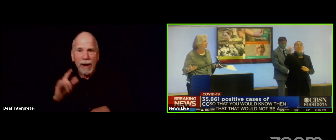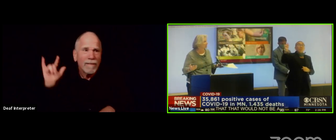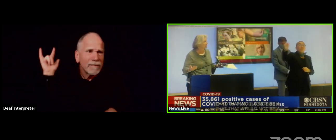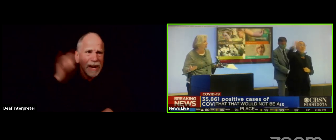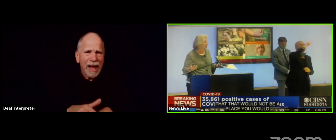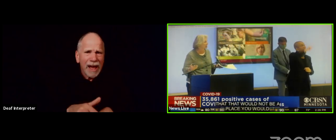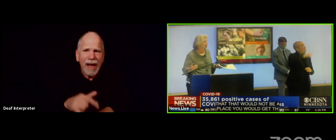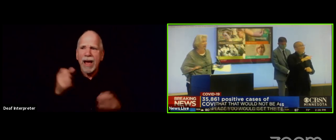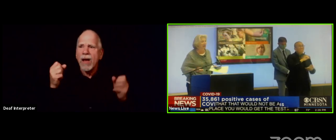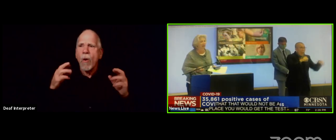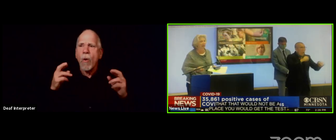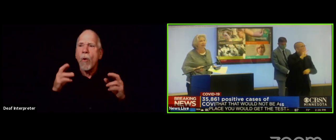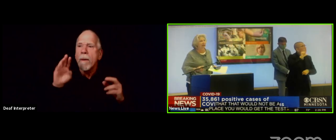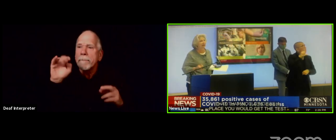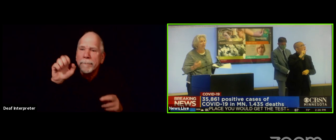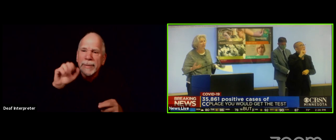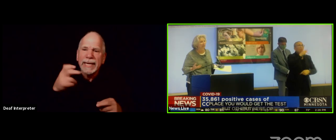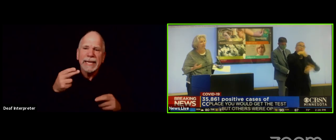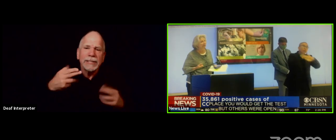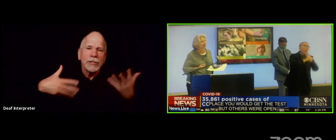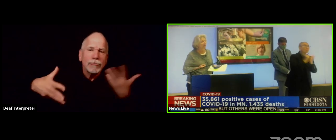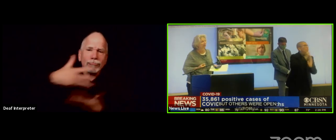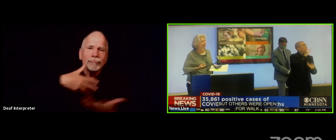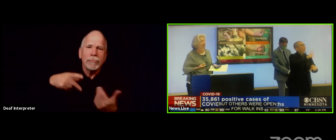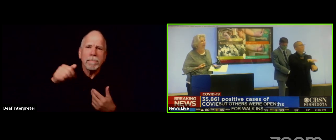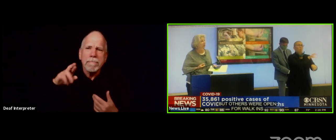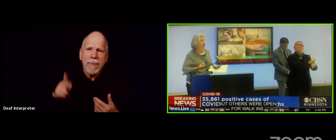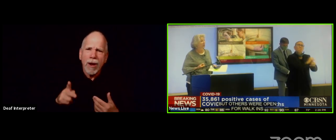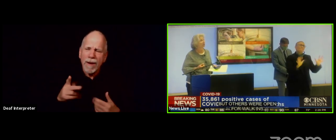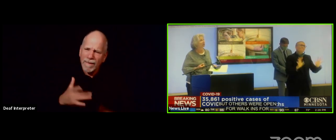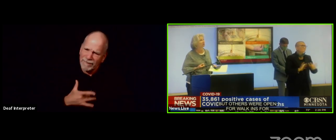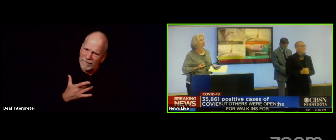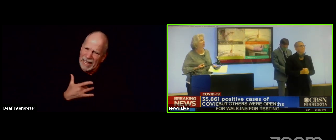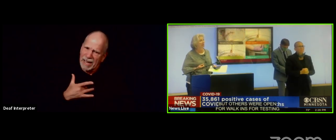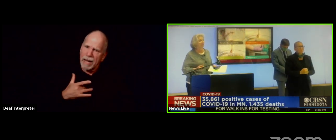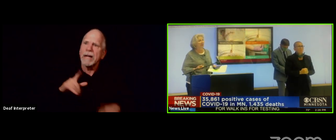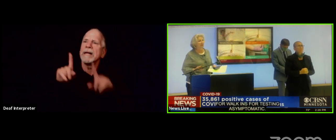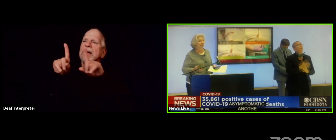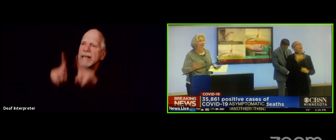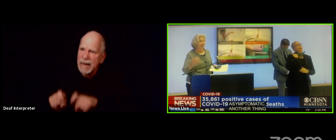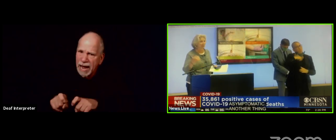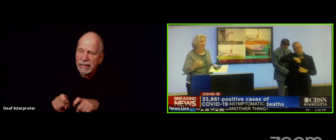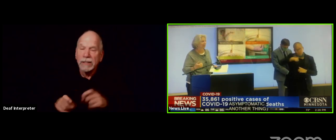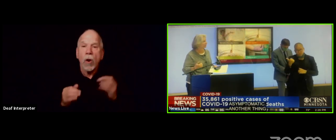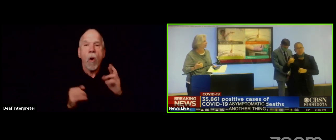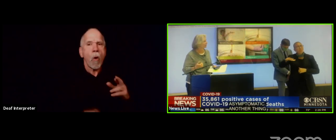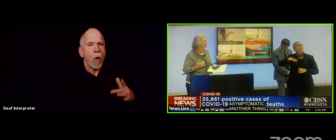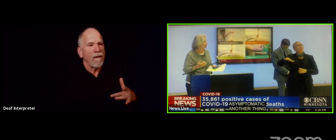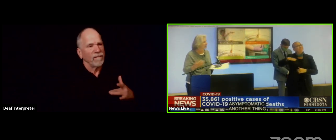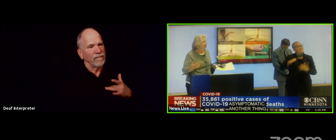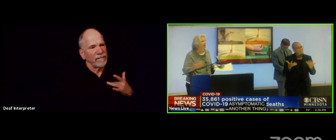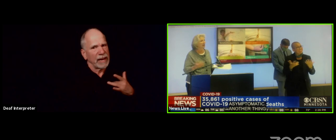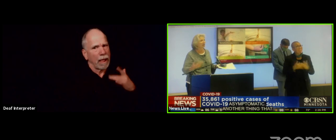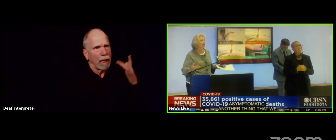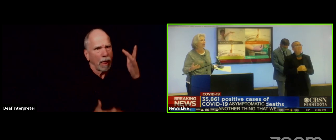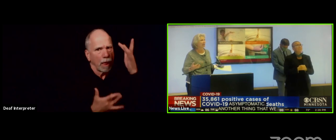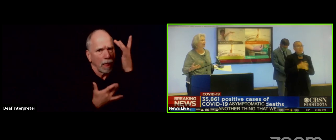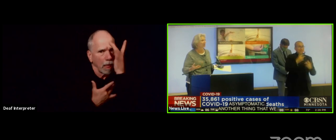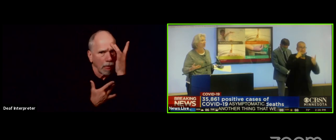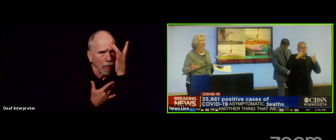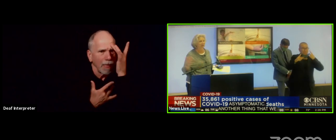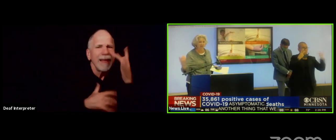we're testing asymptomatic. Another thing that we have done and will continue to do is supplement where we see there are